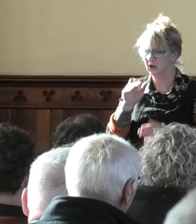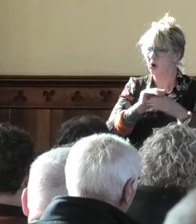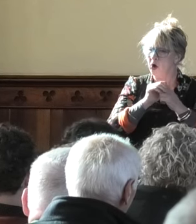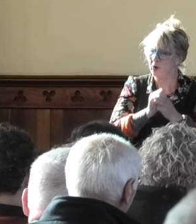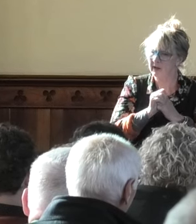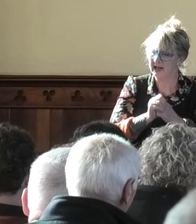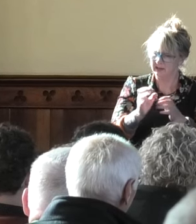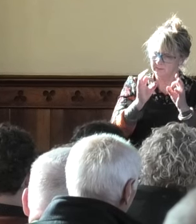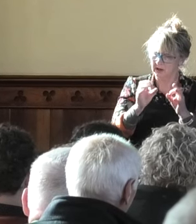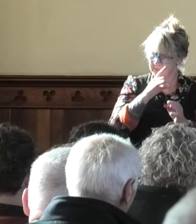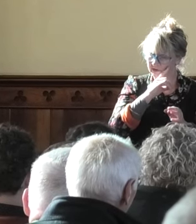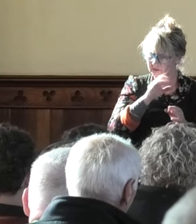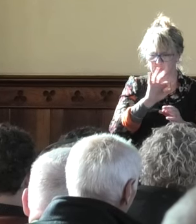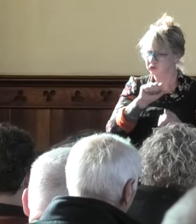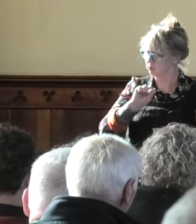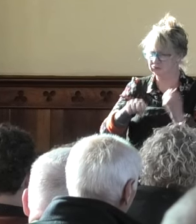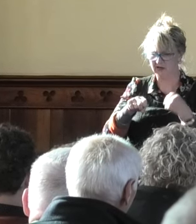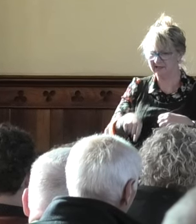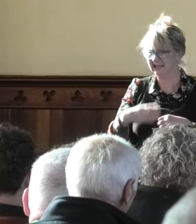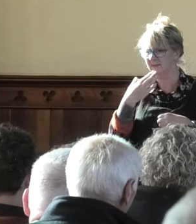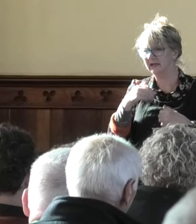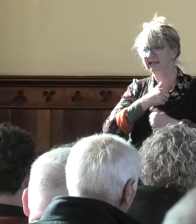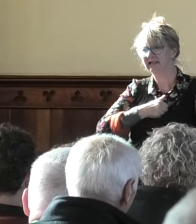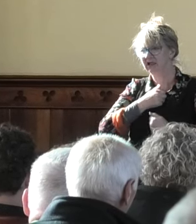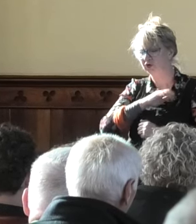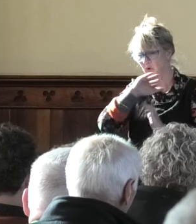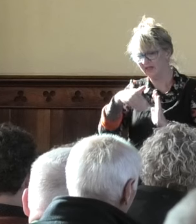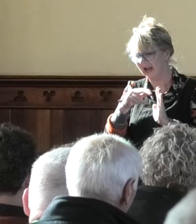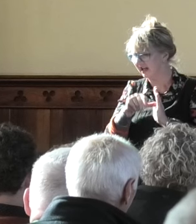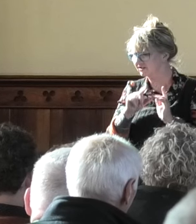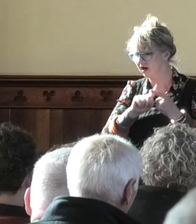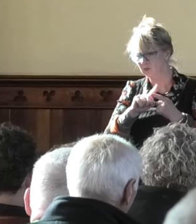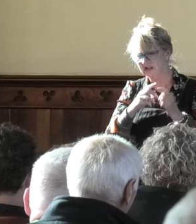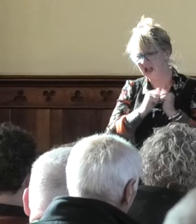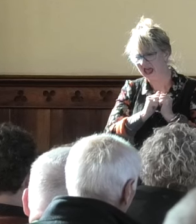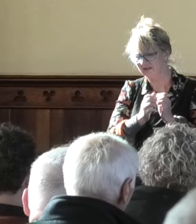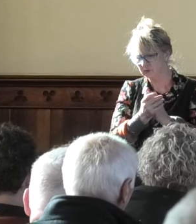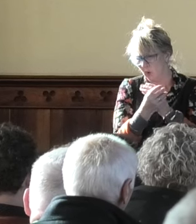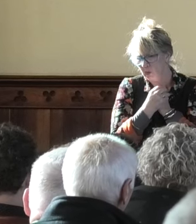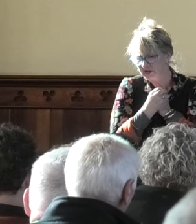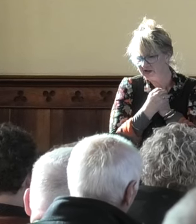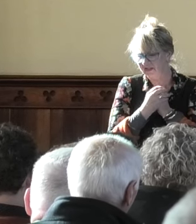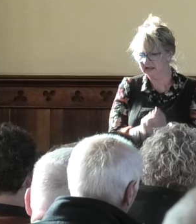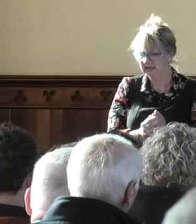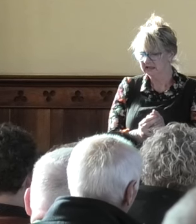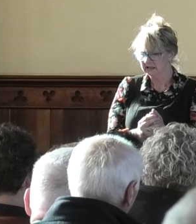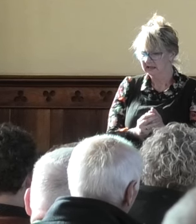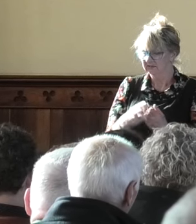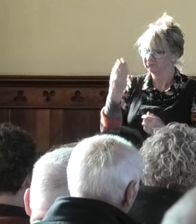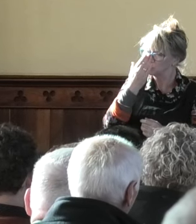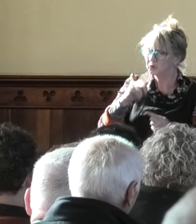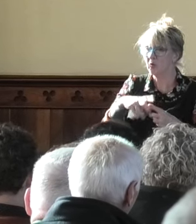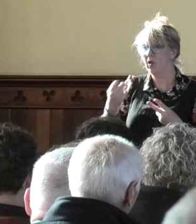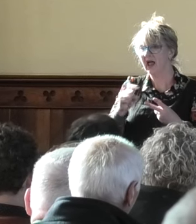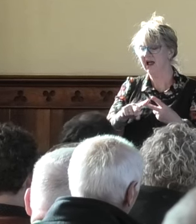my precious girls, no regrets here. Let's just enjoy the last time we still have to hold each other. There is school